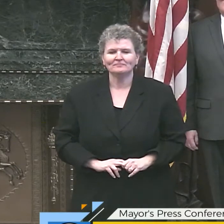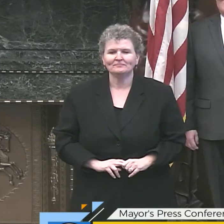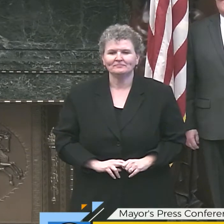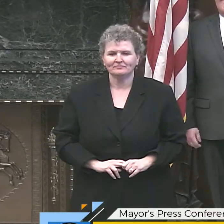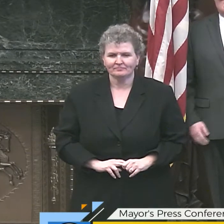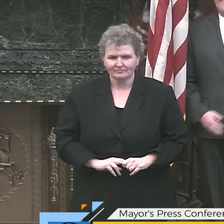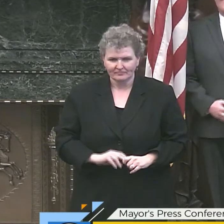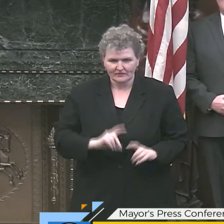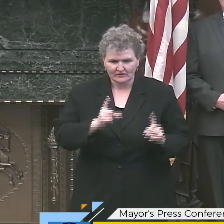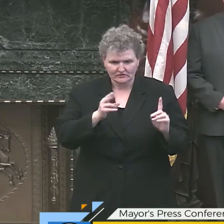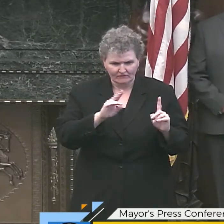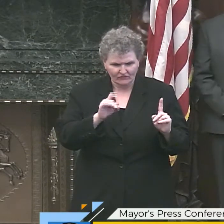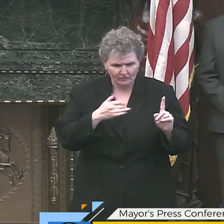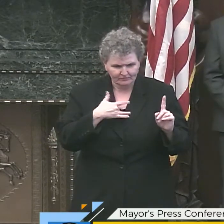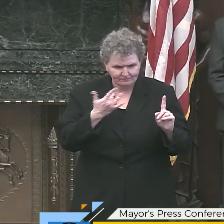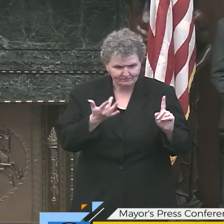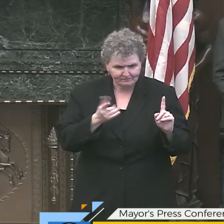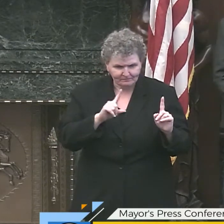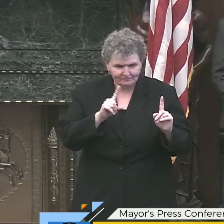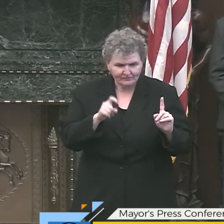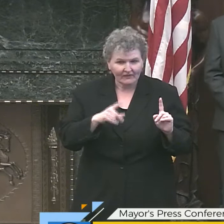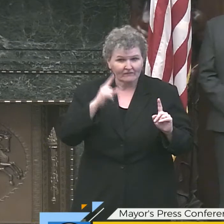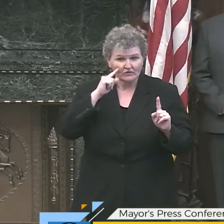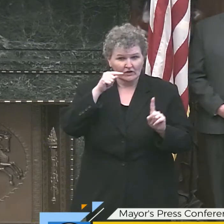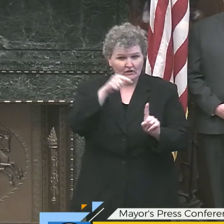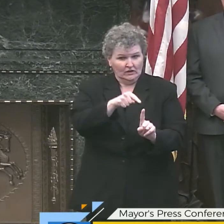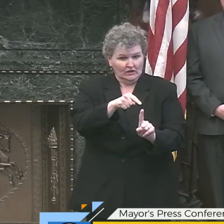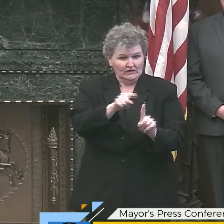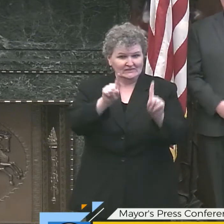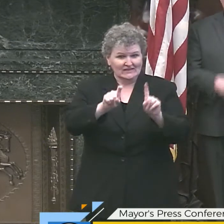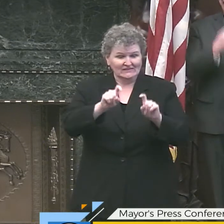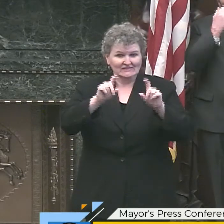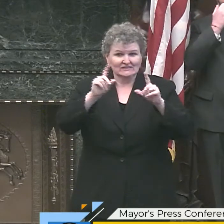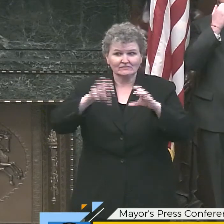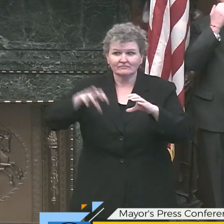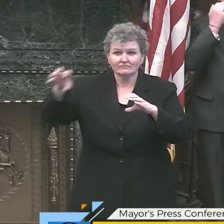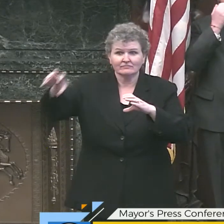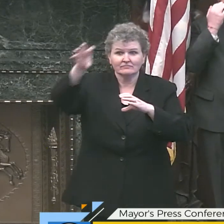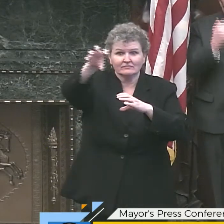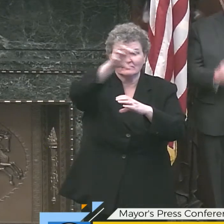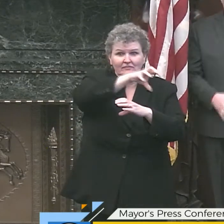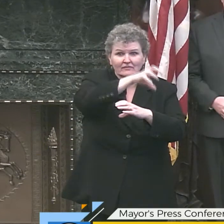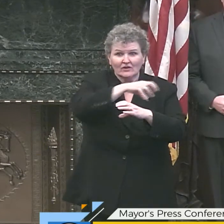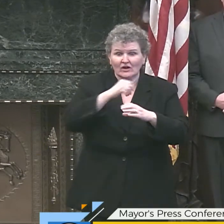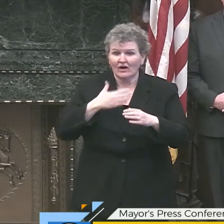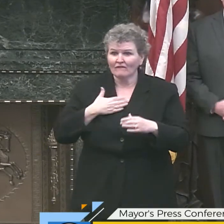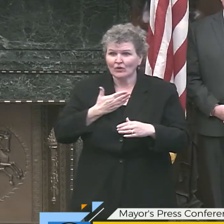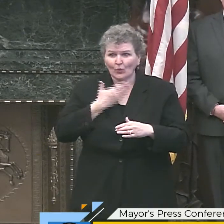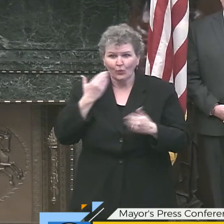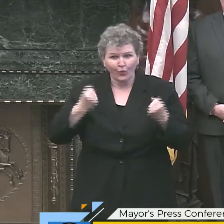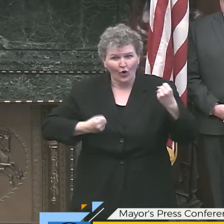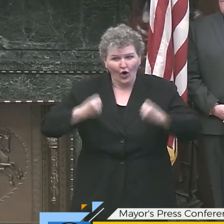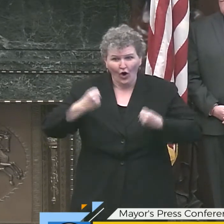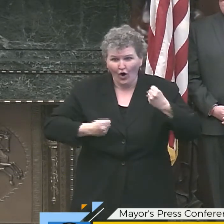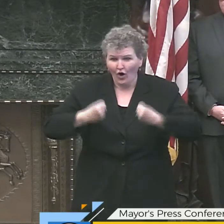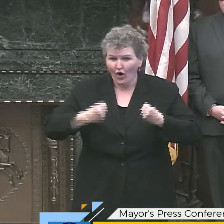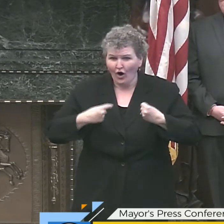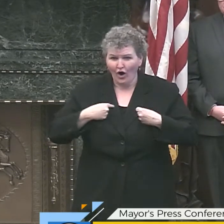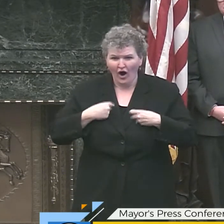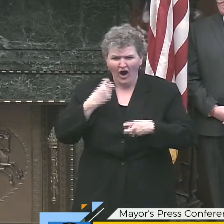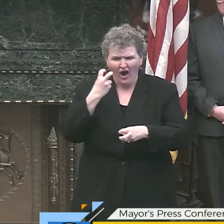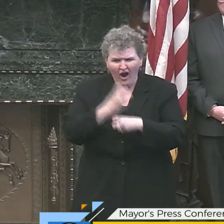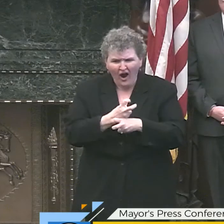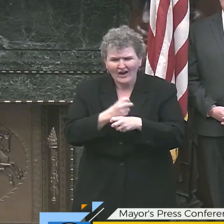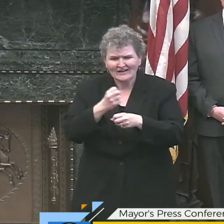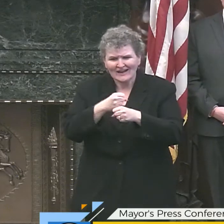Farley about the test sites. We've heard from people who don't have cars that they're having trouble getting tested because the